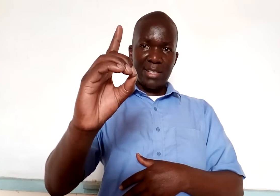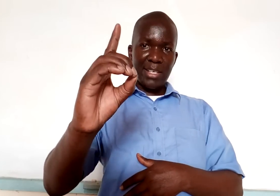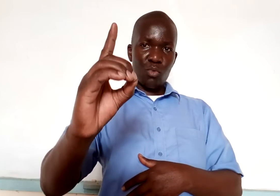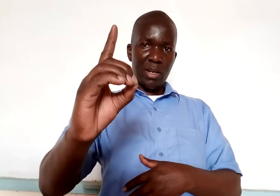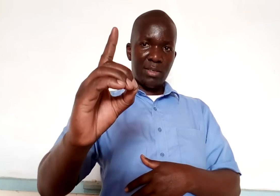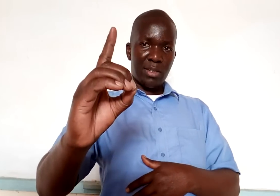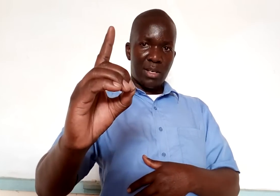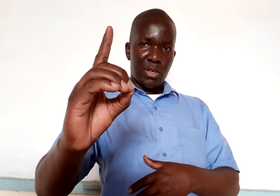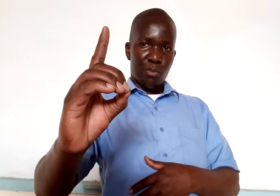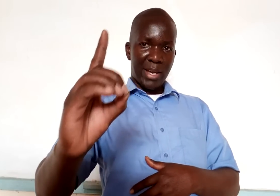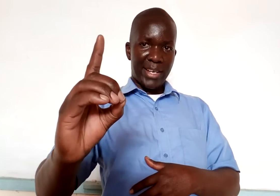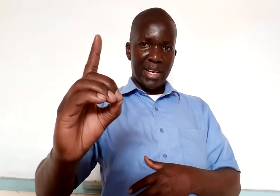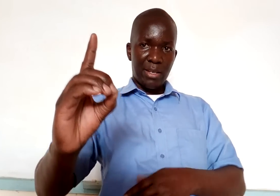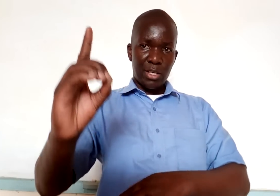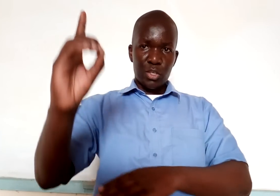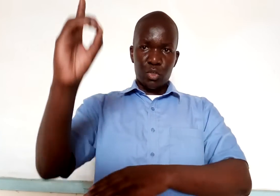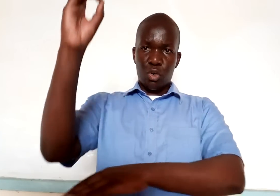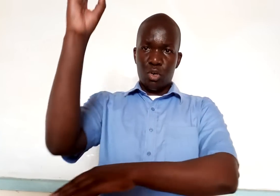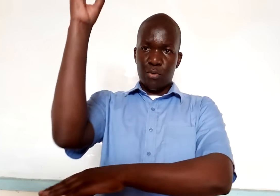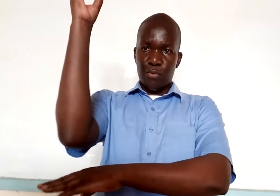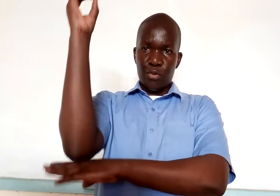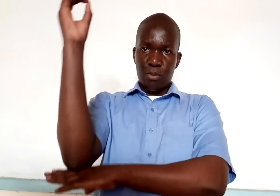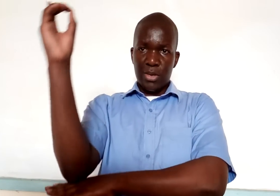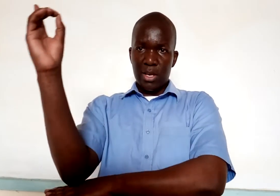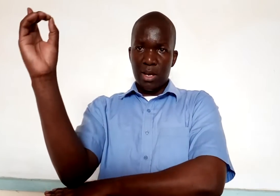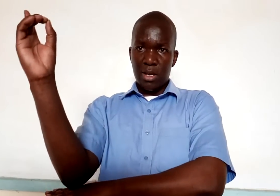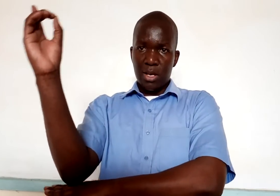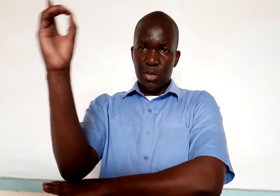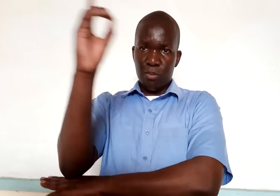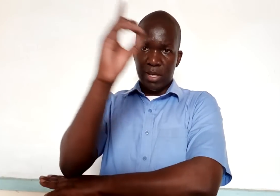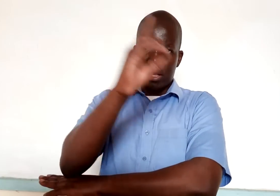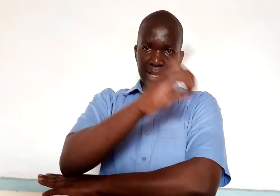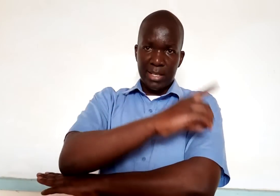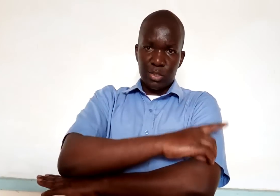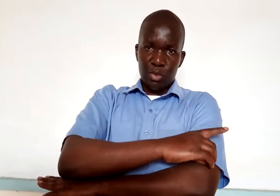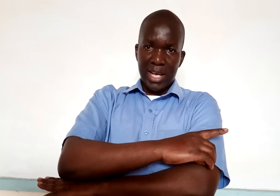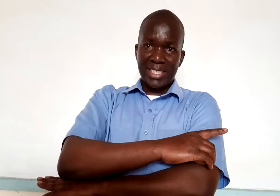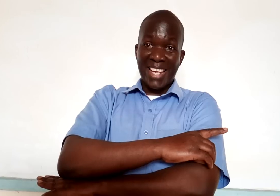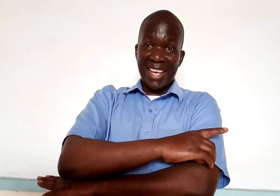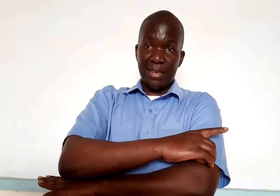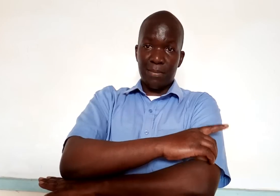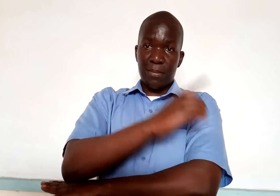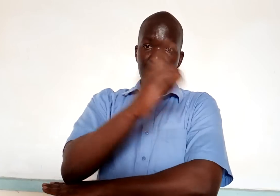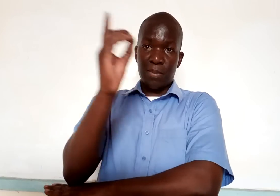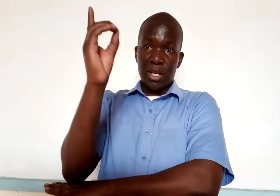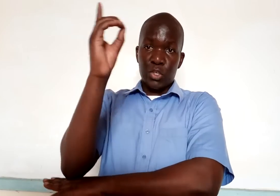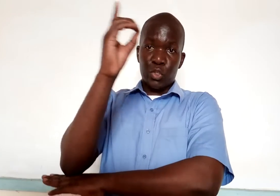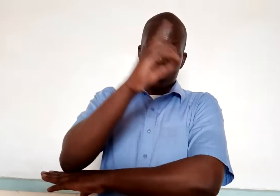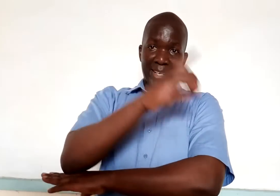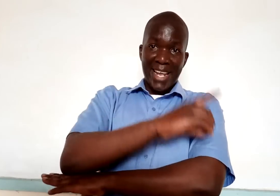this one, you make D. So from here you make it like this. So that's day. So